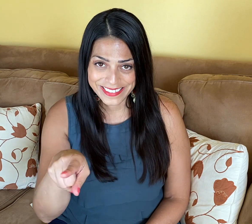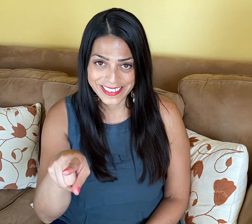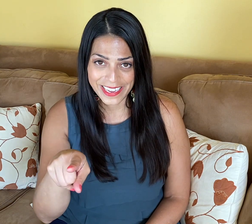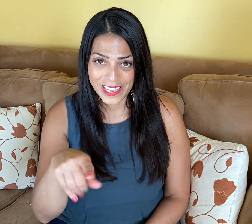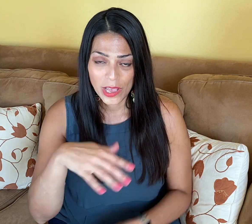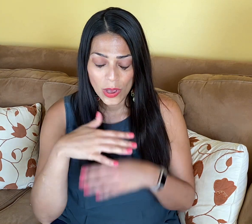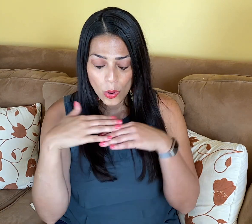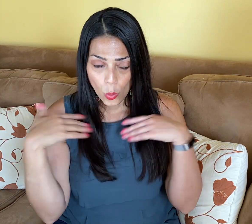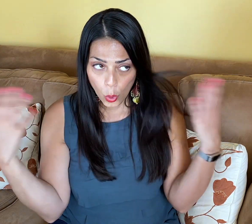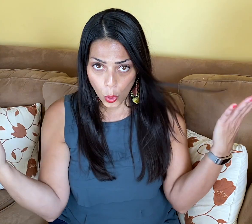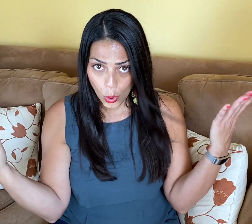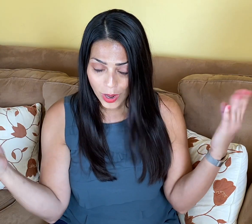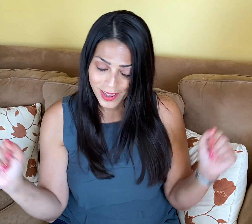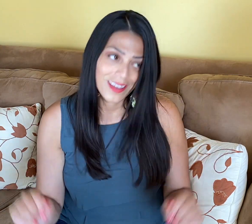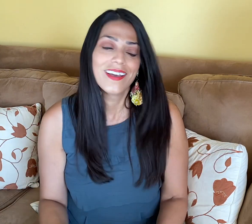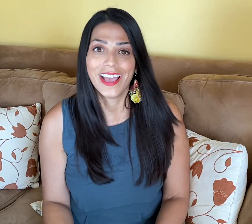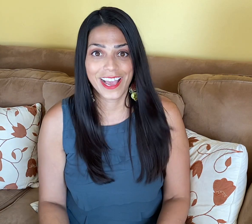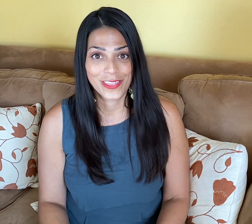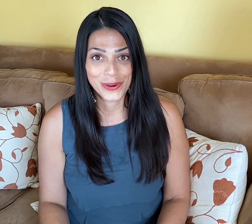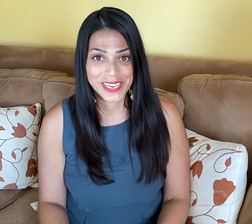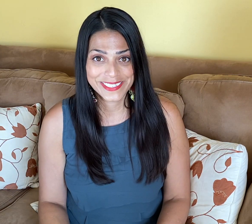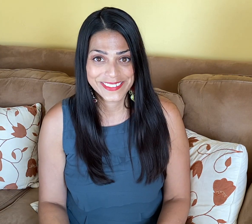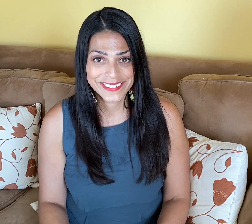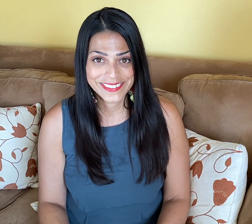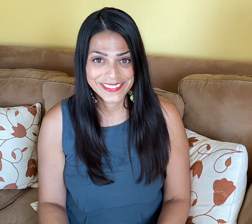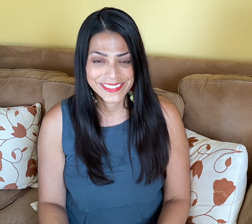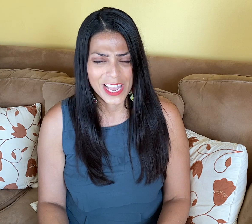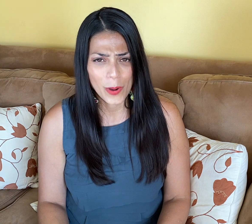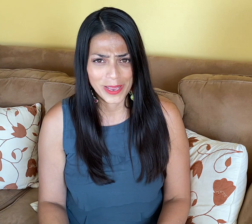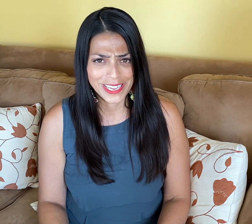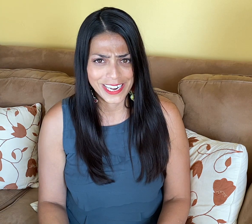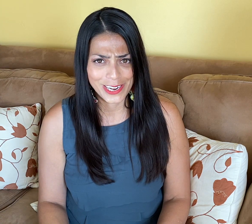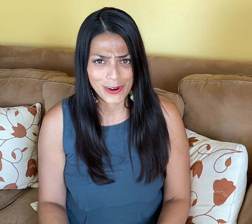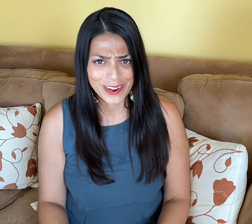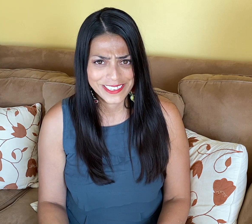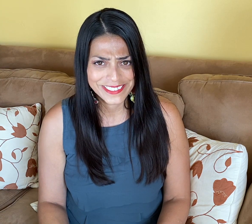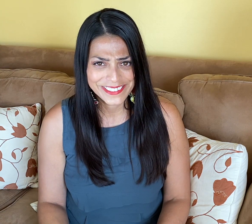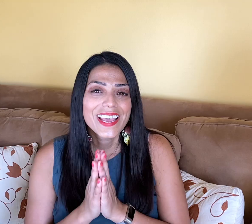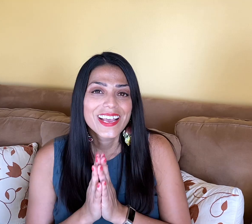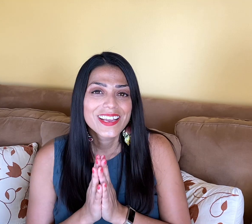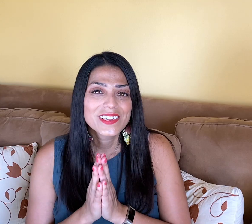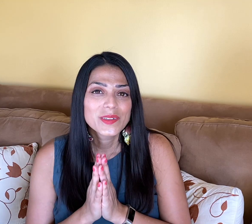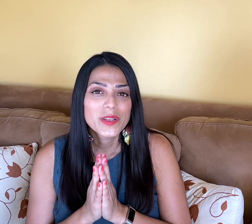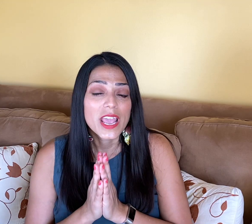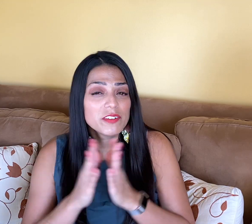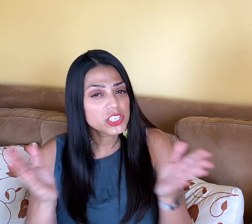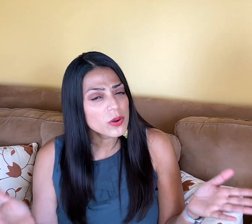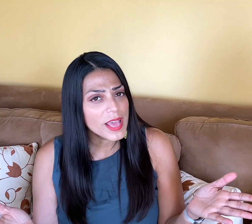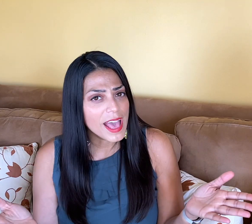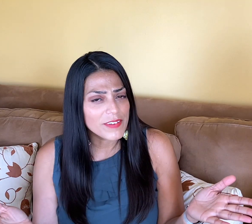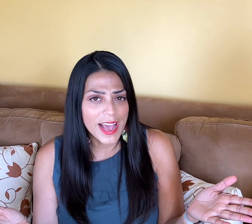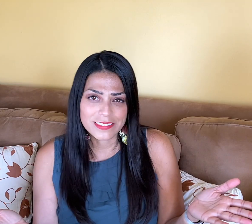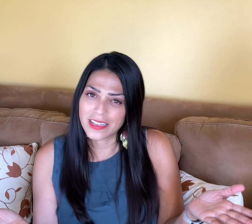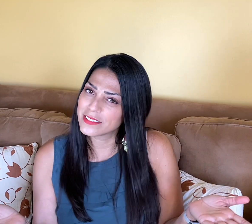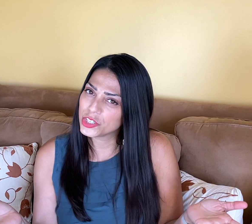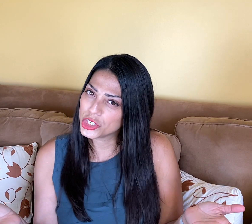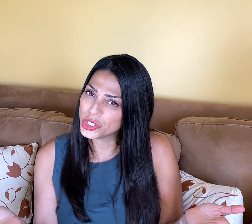Z. Whew, I got through it. I hope I didn't get any wrong. If you don't have access